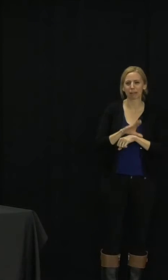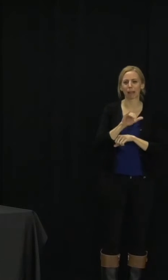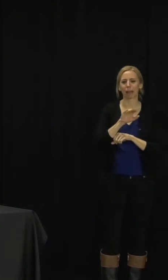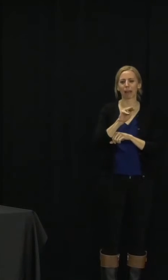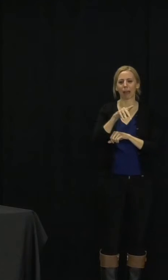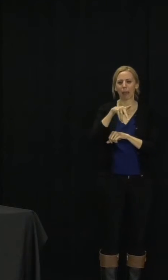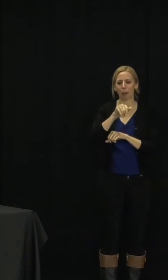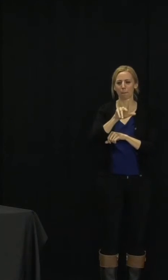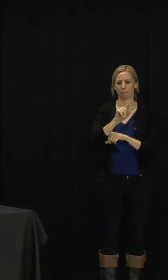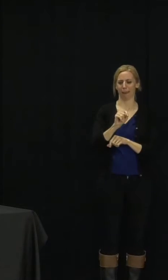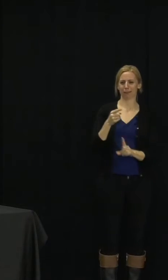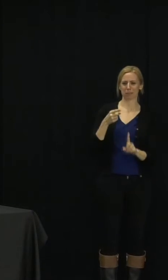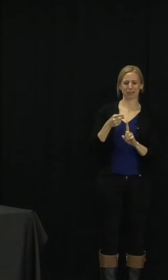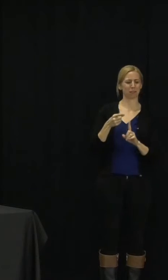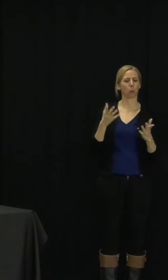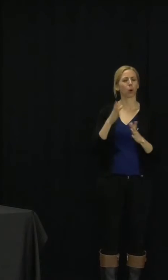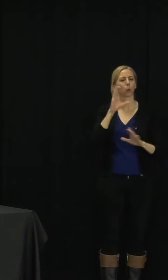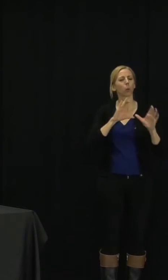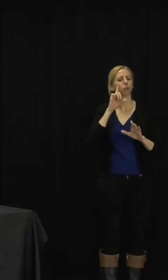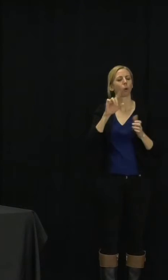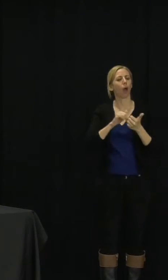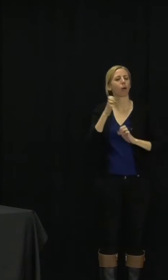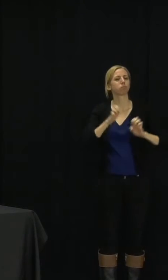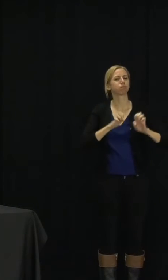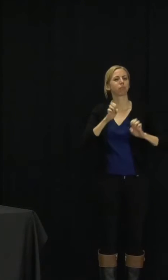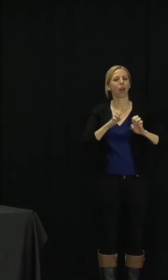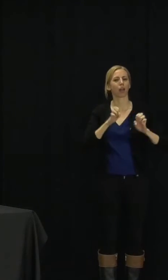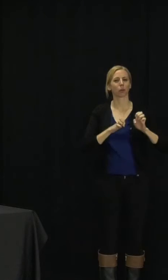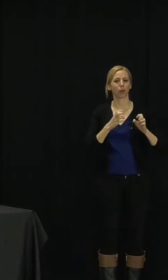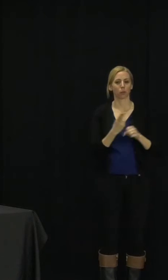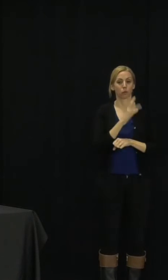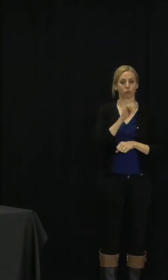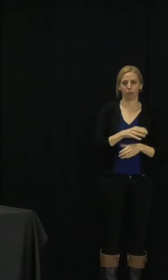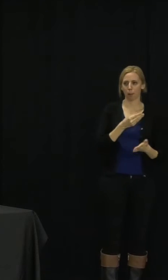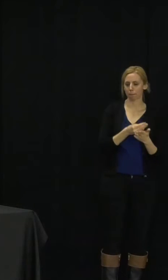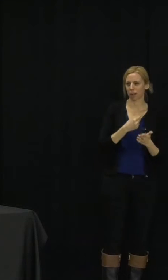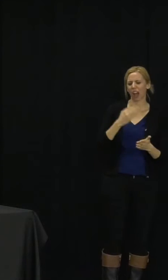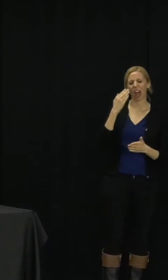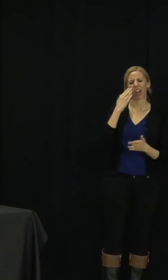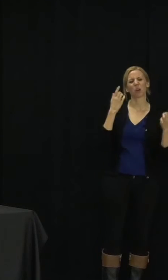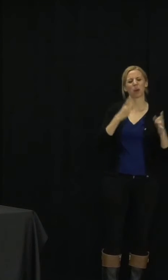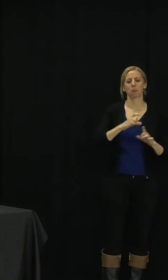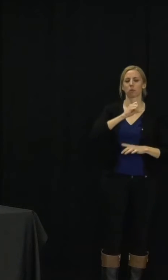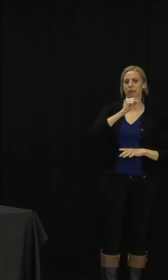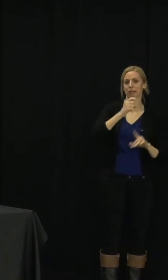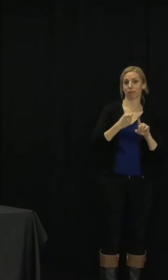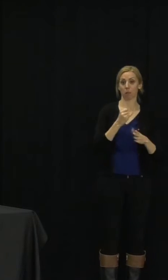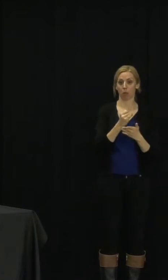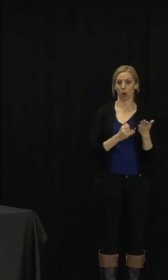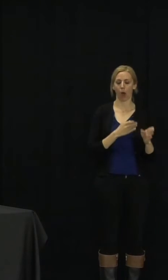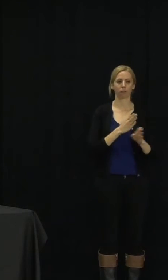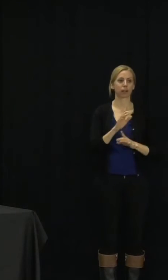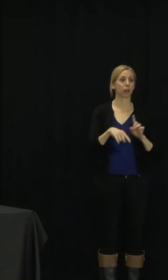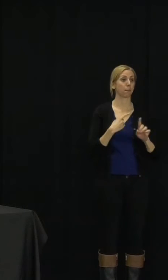access. Right? So the Asian American Arts Alliance actually had a re-granting program for more than 15 years, and we gave away more